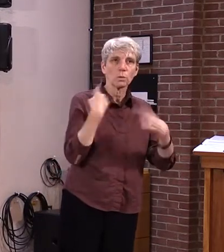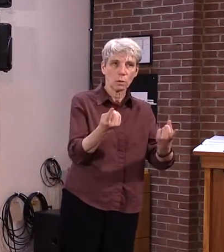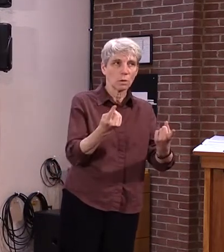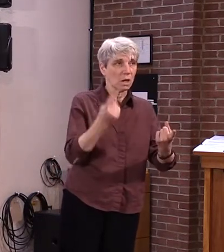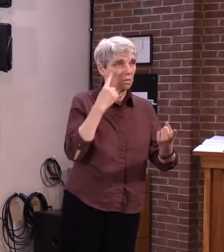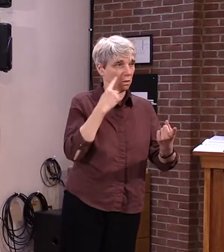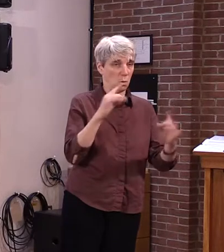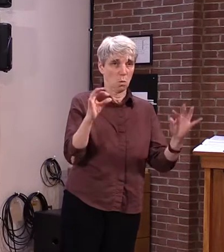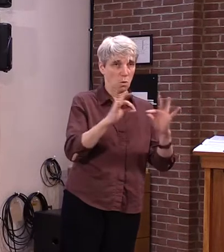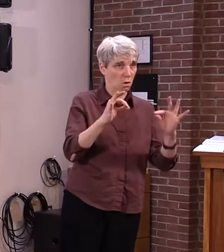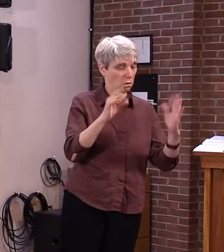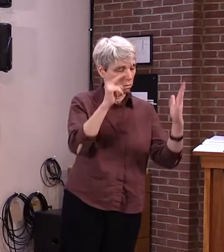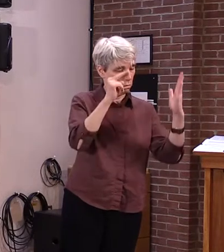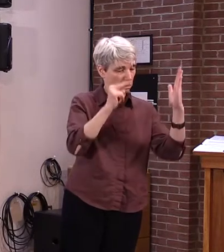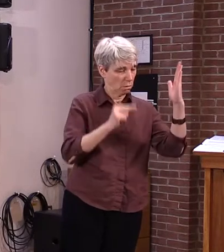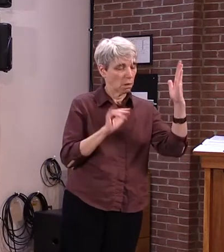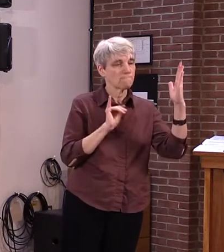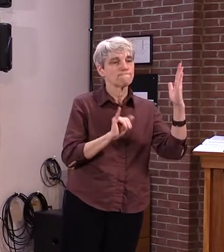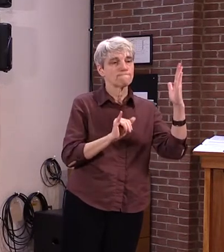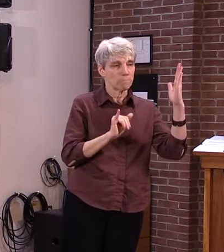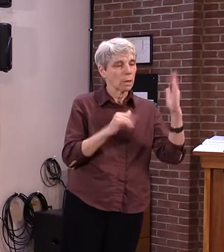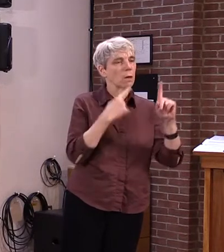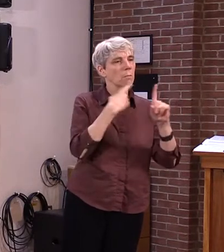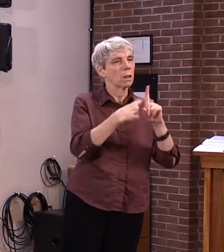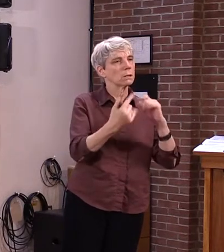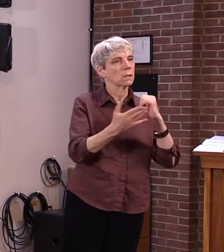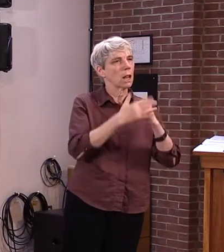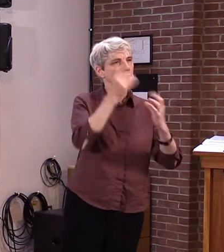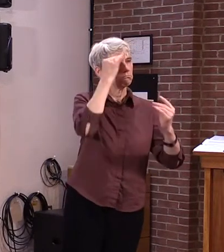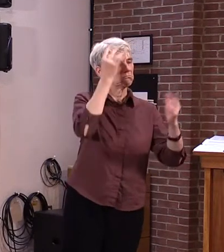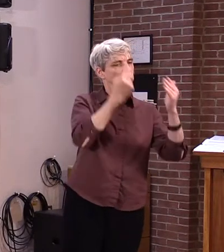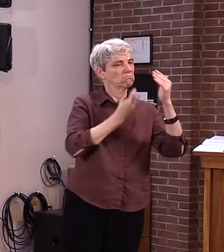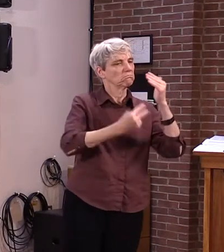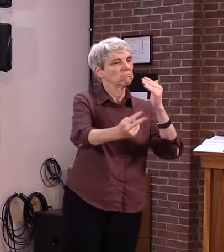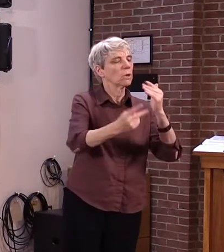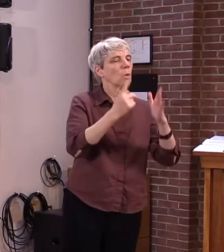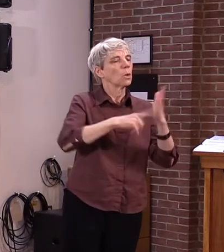and provide also an updated forecast for the